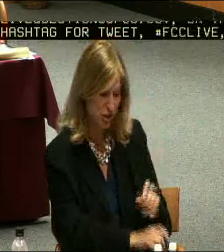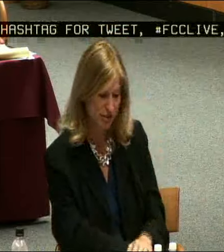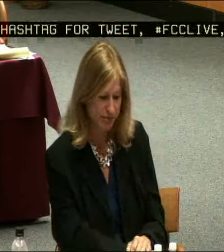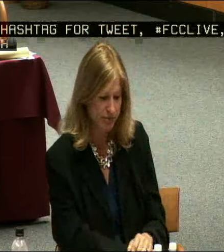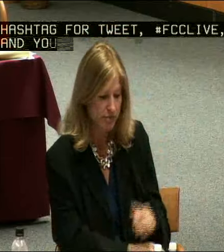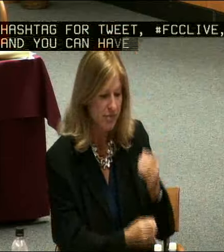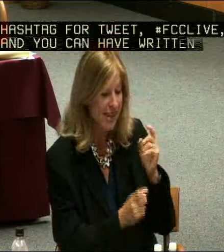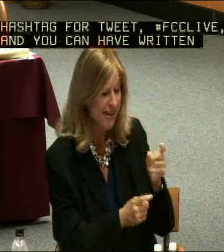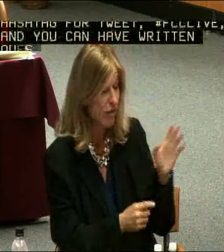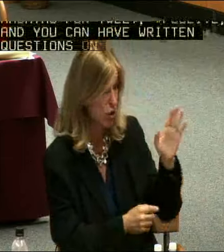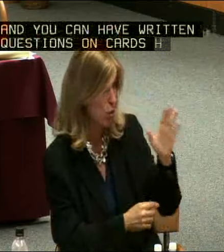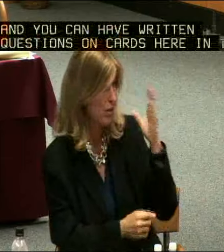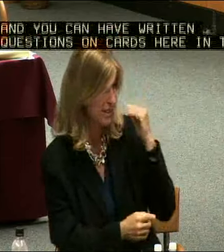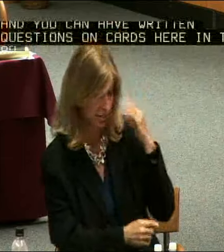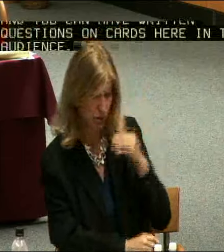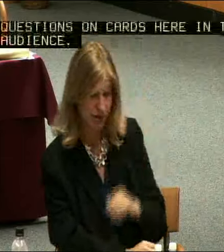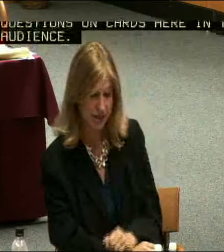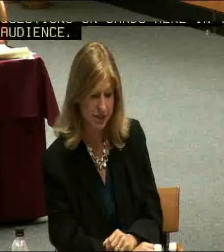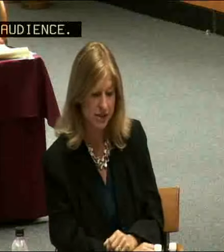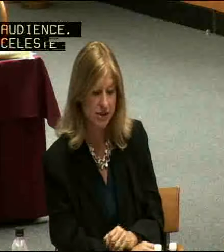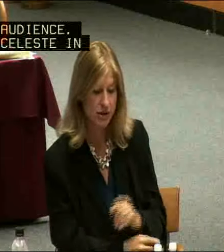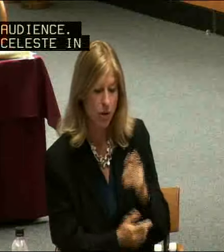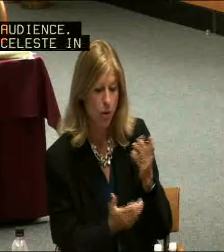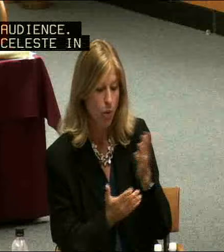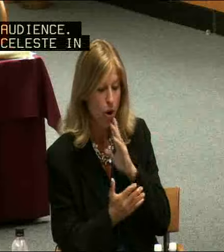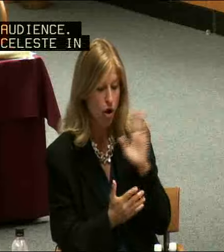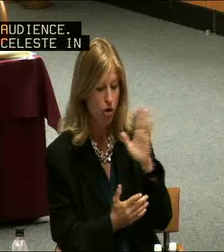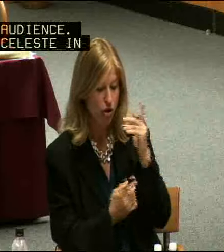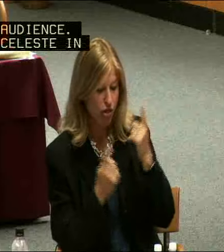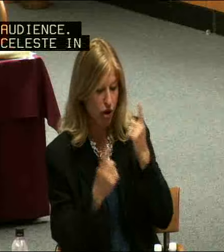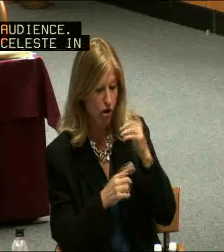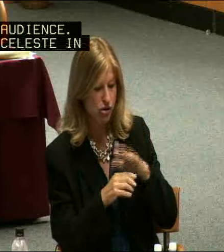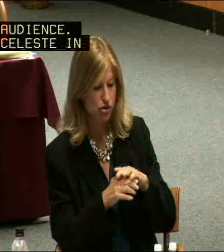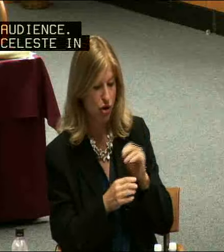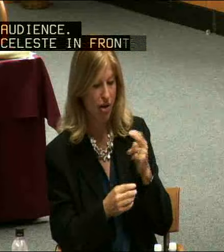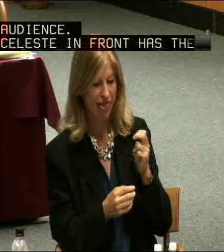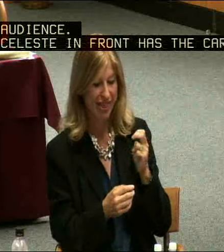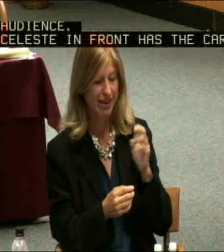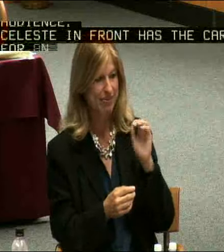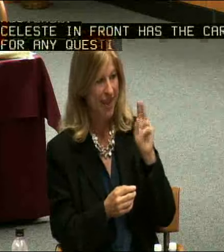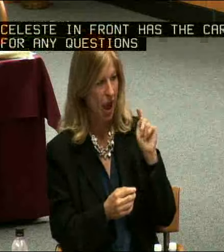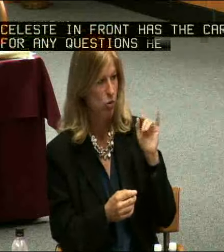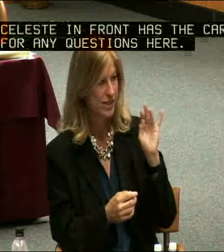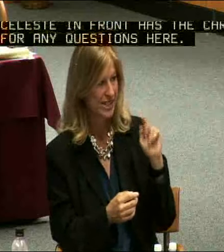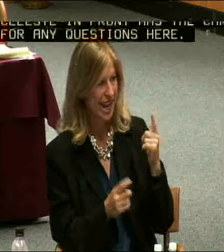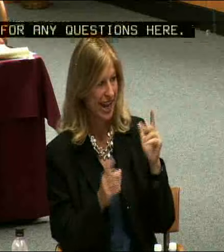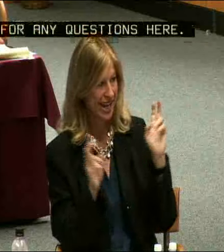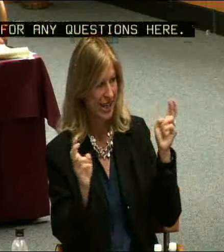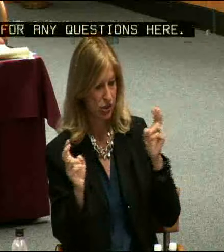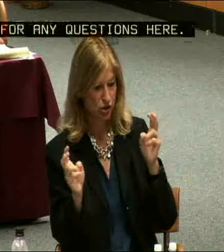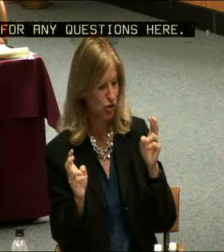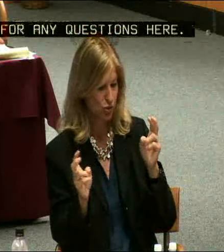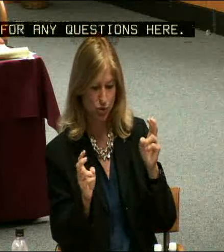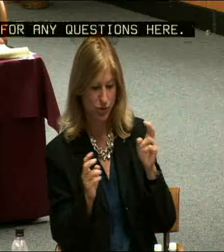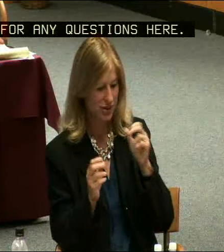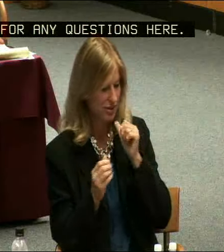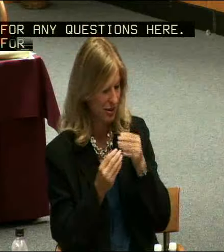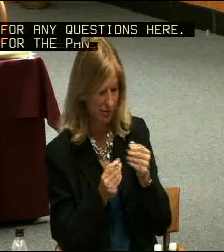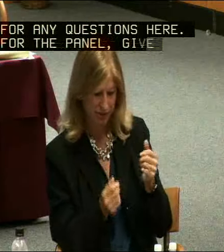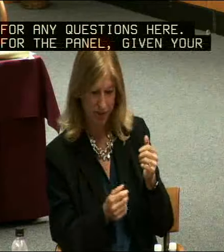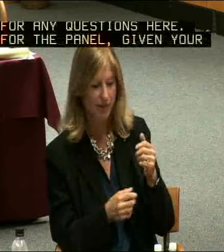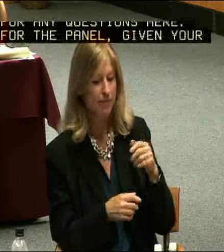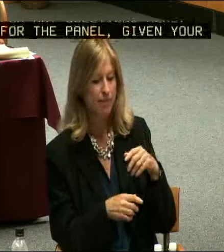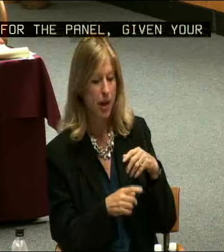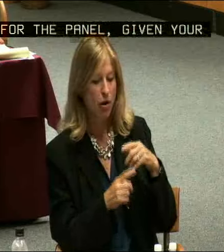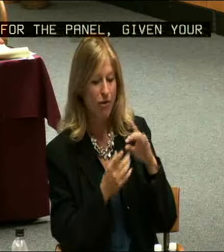for any questions here. Now, for the panel, given your experience, what are your thoughts on